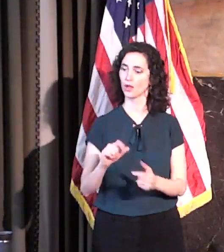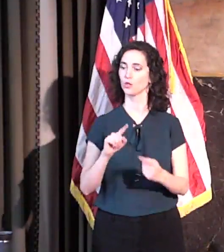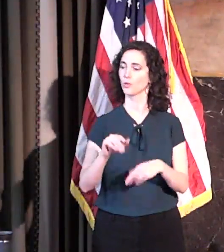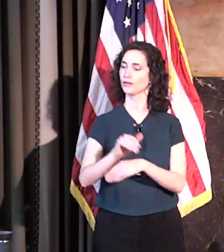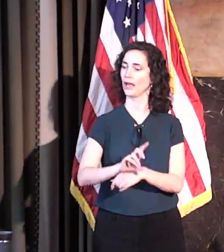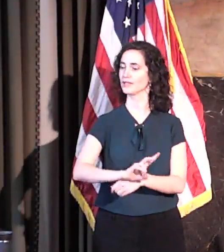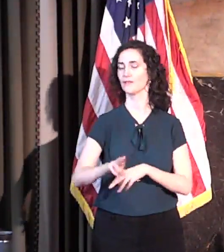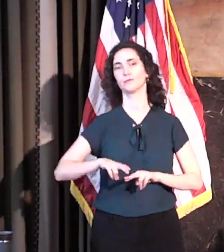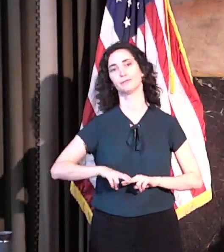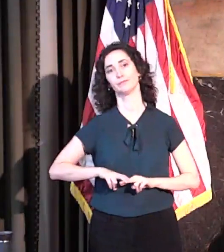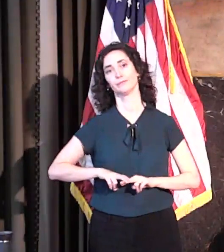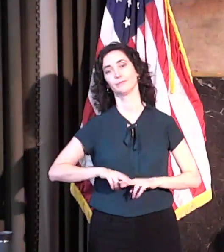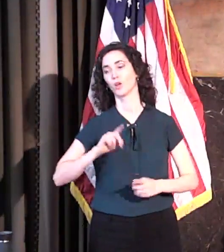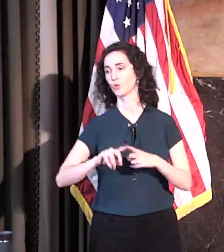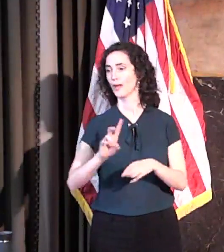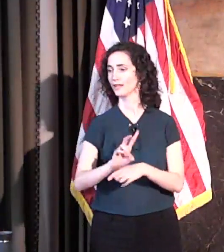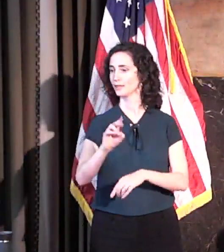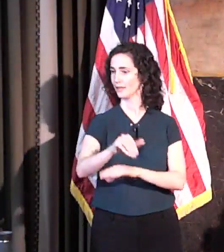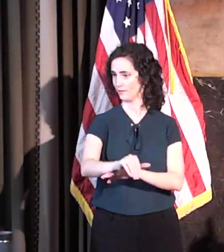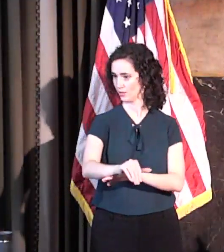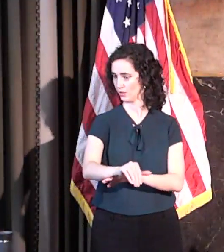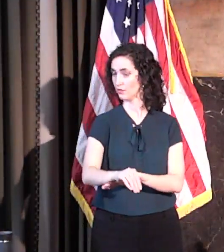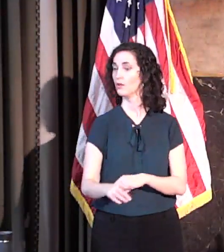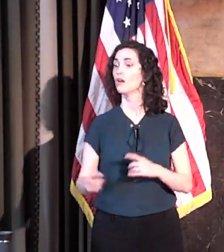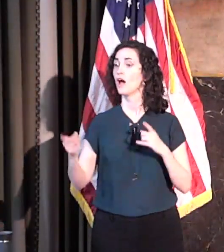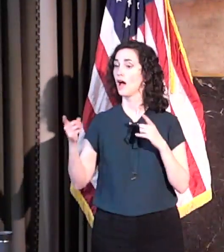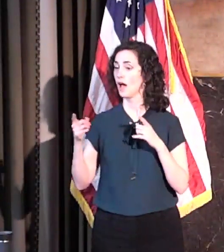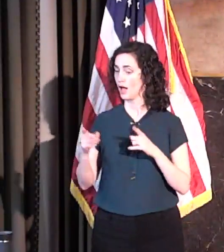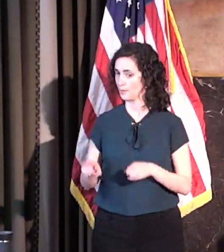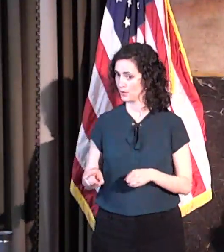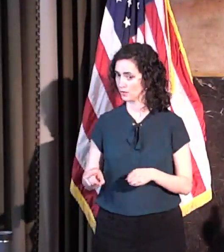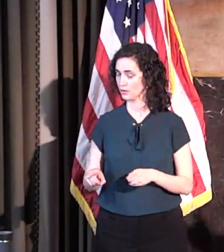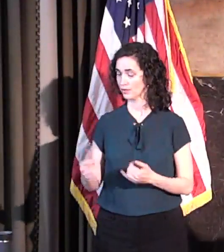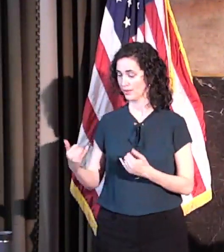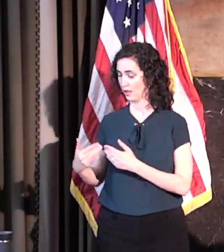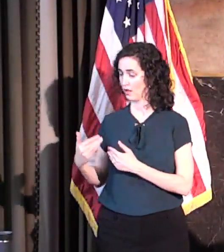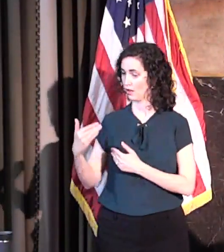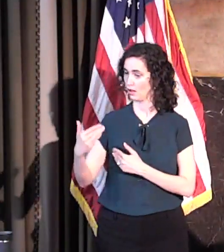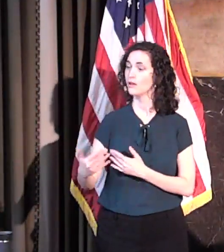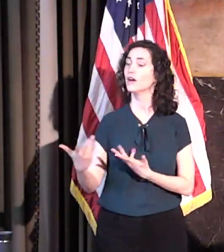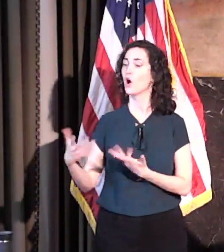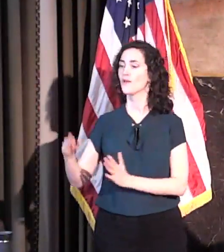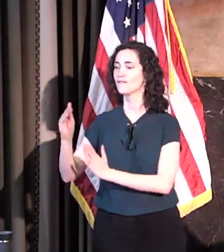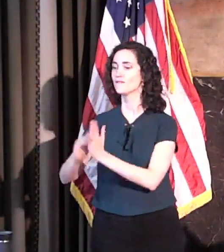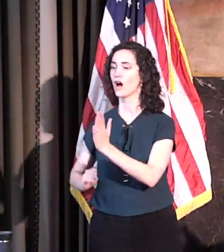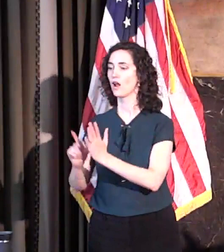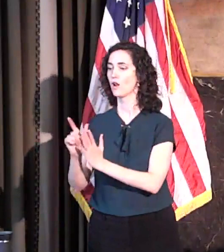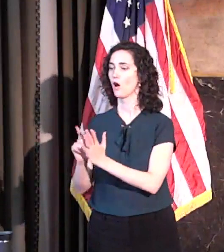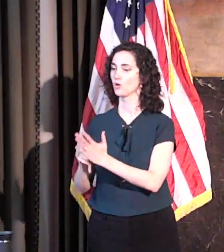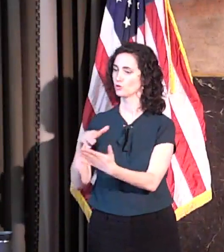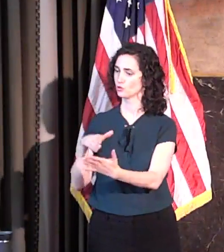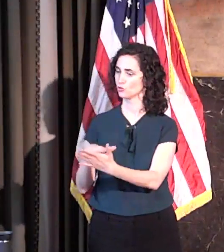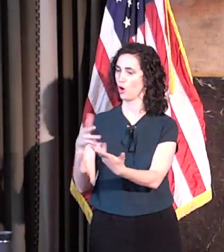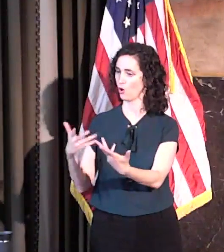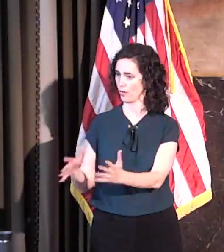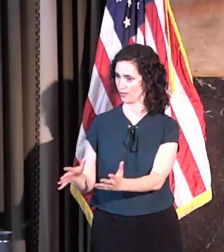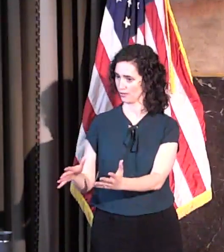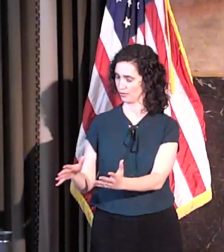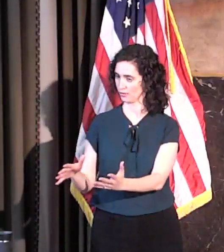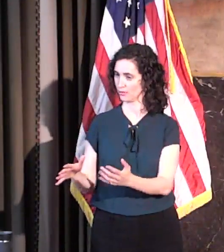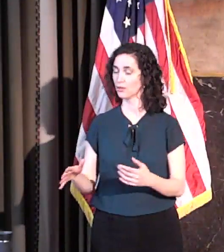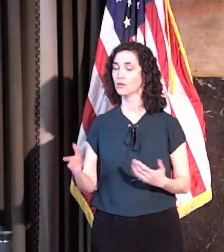to him. And what happened, as I understand it, between then and now is a lawsuit has been filed. And that does